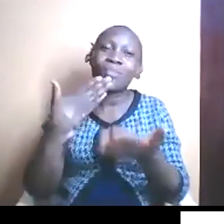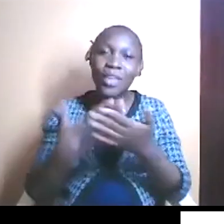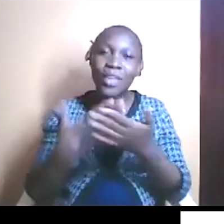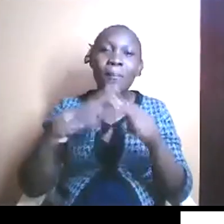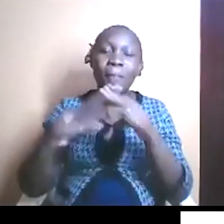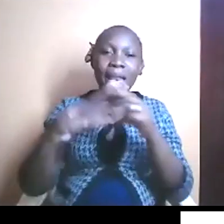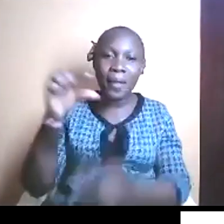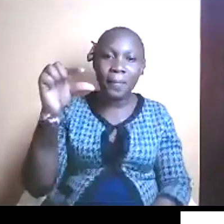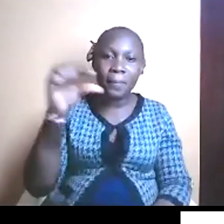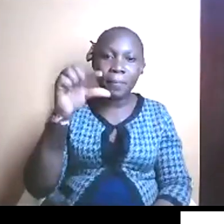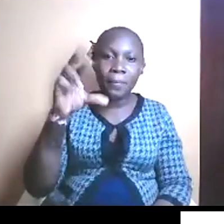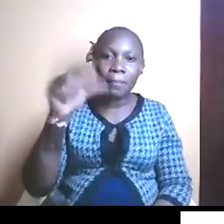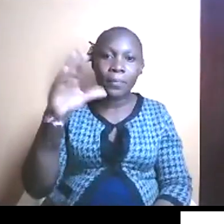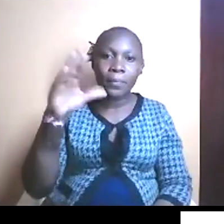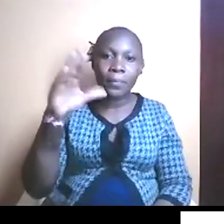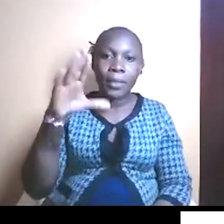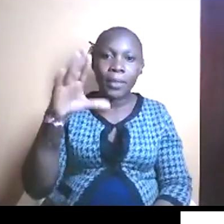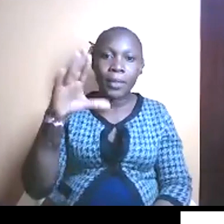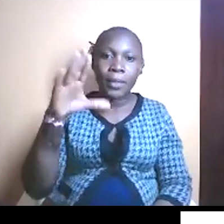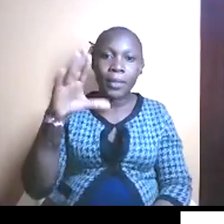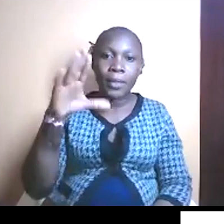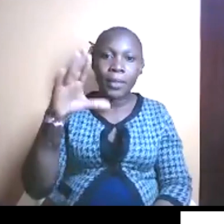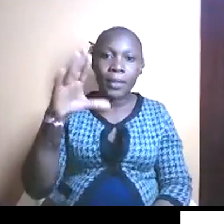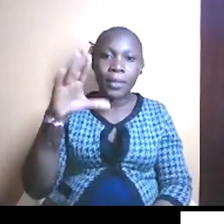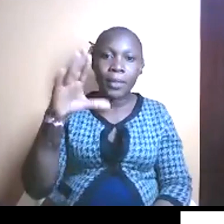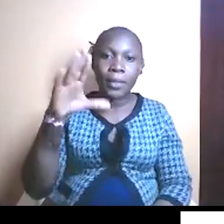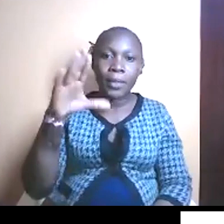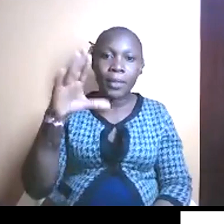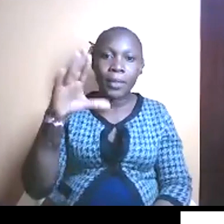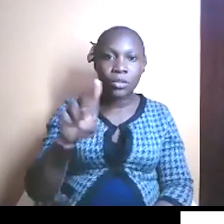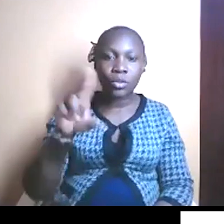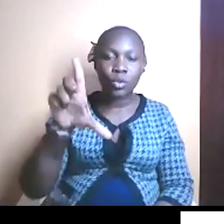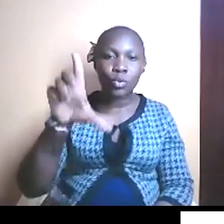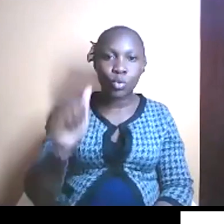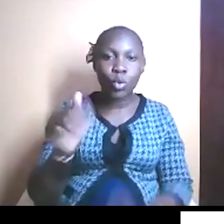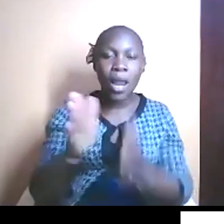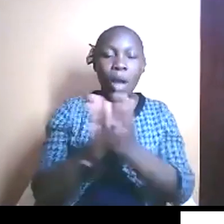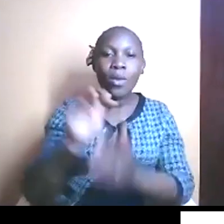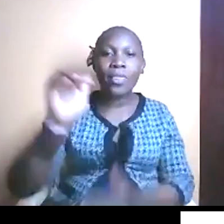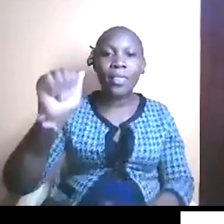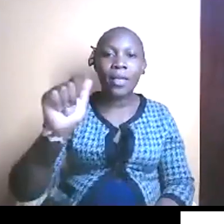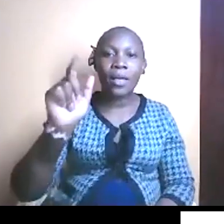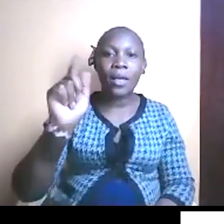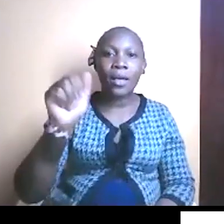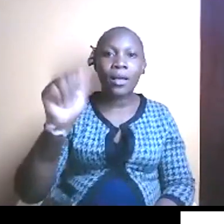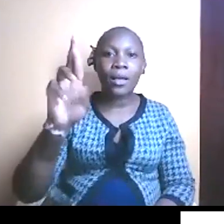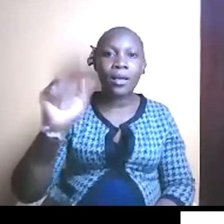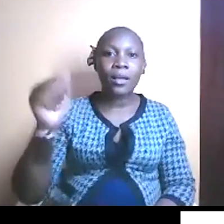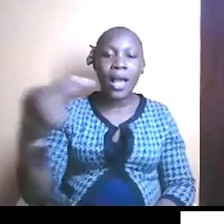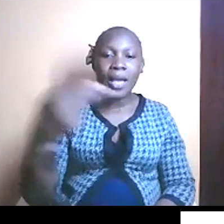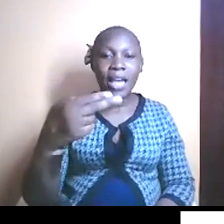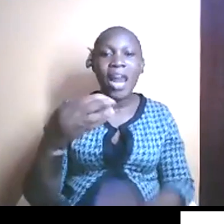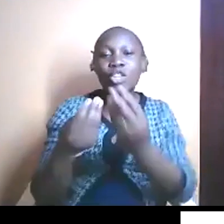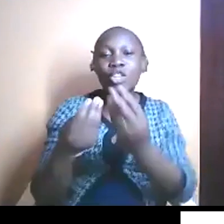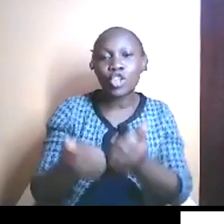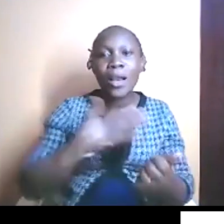and HR consultant with Atara Solutions. And as always, I am your host. Please like our Facebook page, Atara